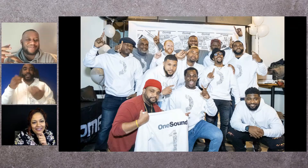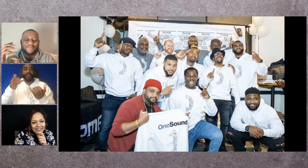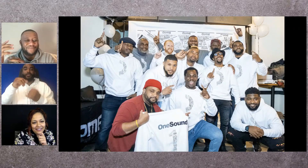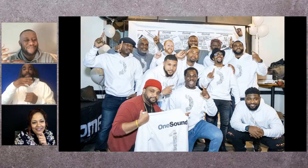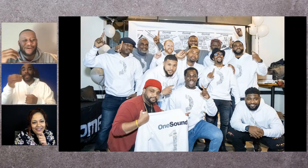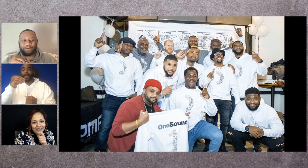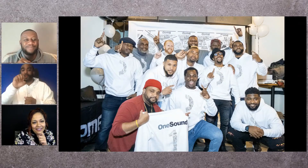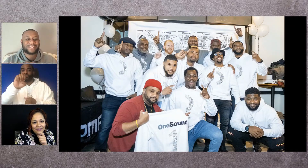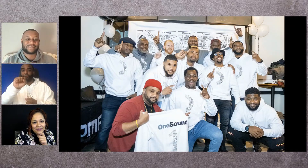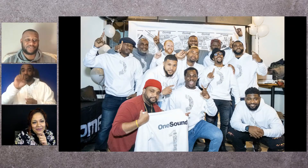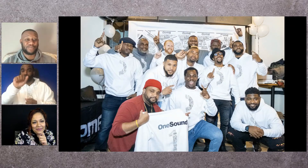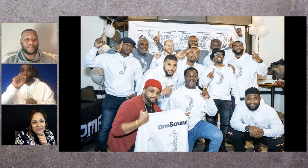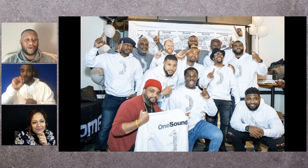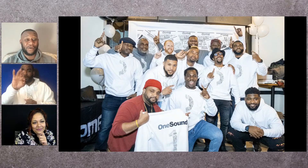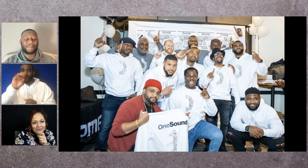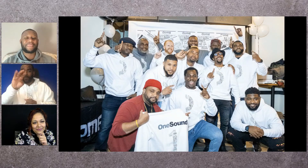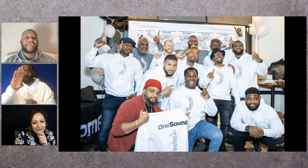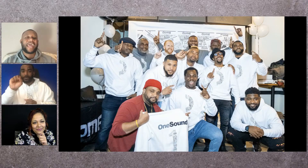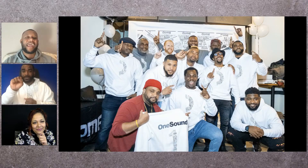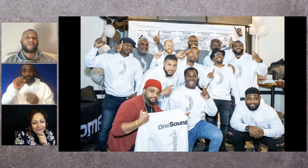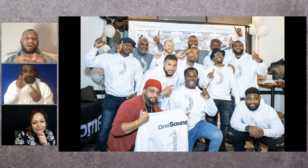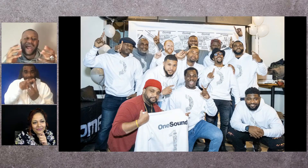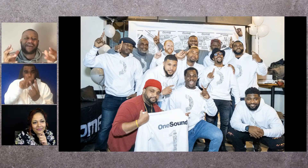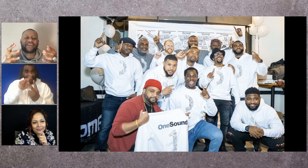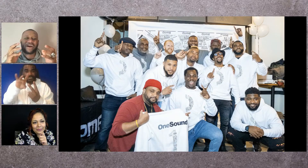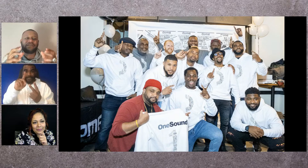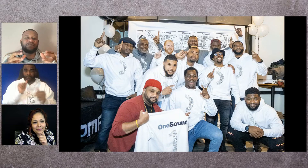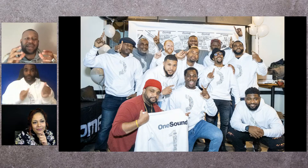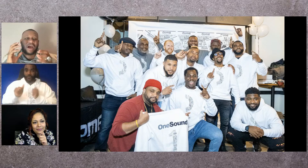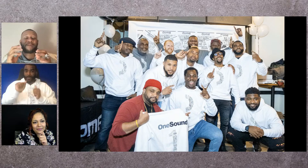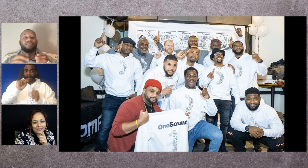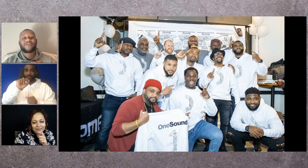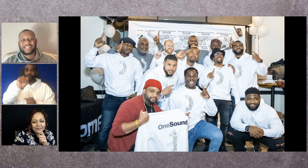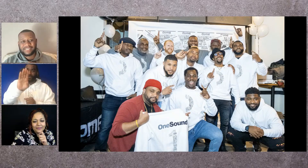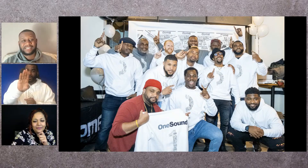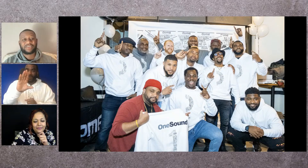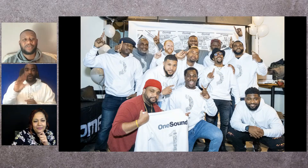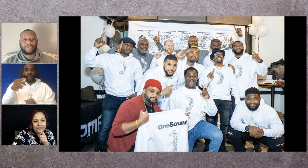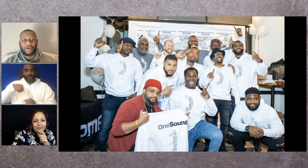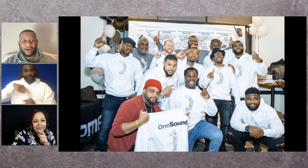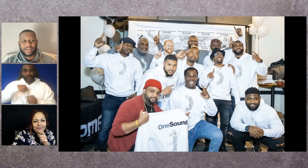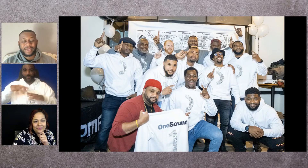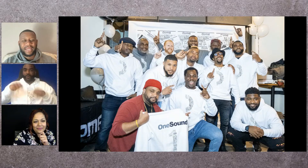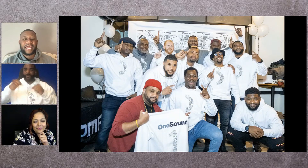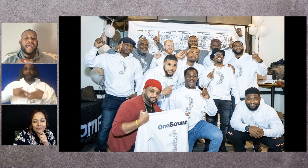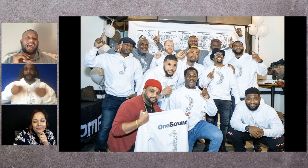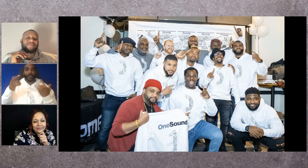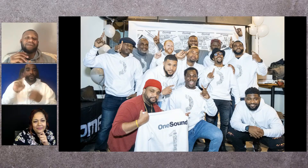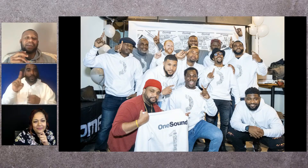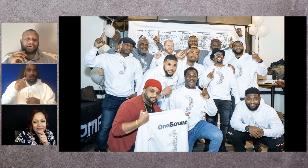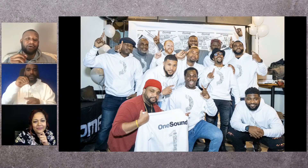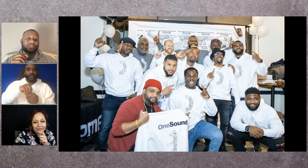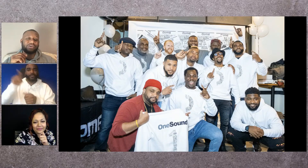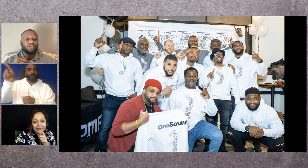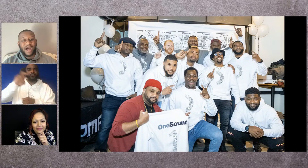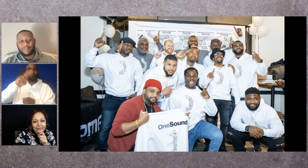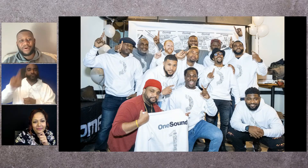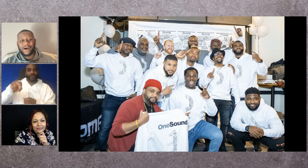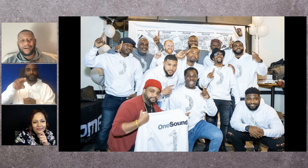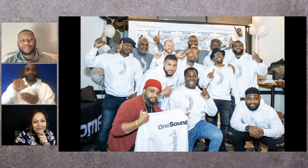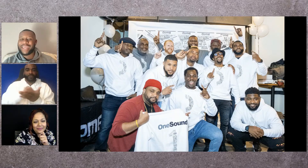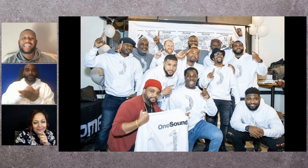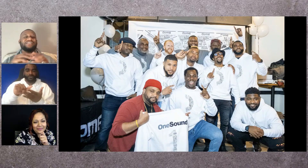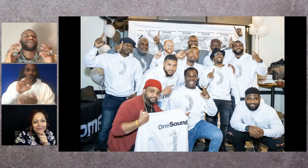in crime that performed with him at the Super Bowl. And we're having our event up in Rochester, New York at Viticulture